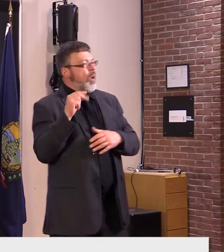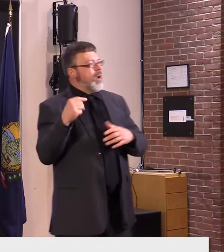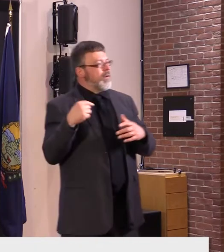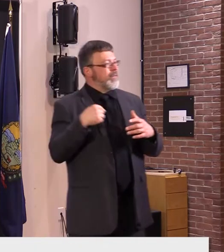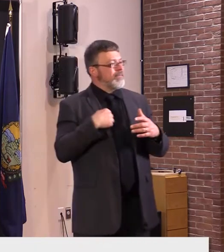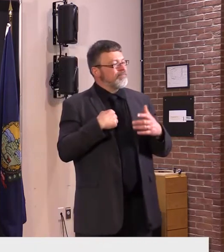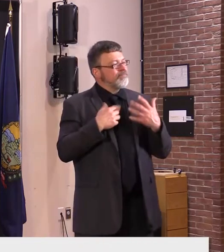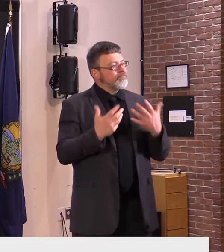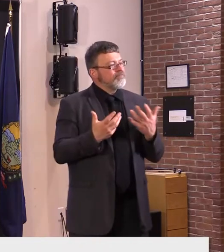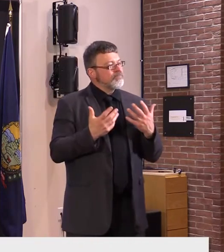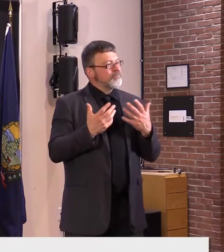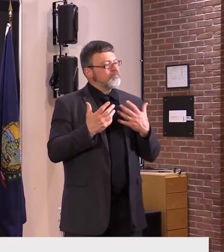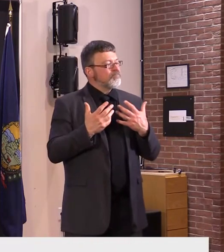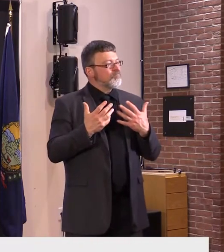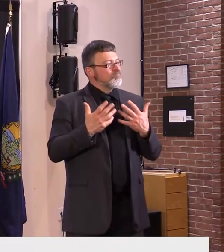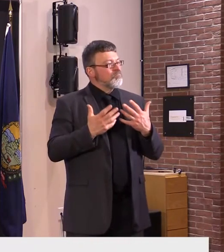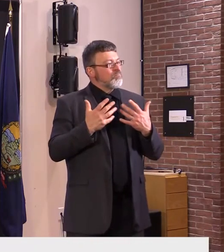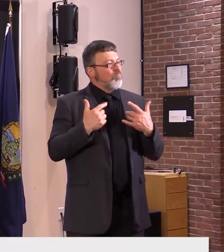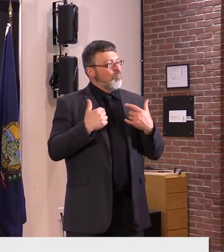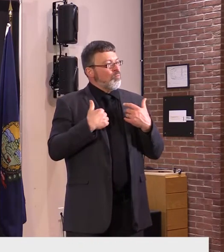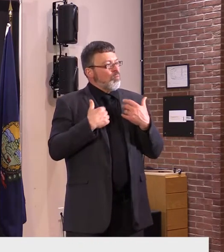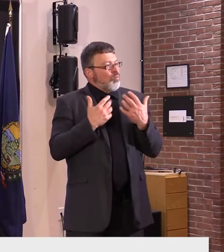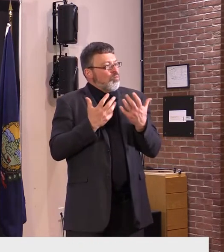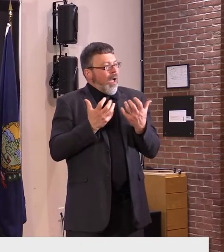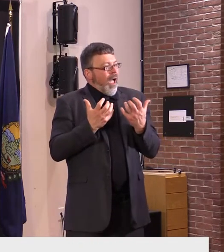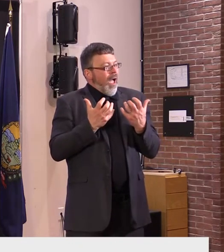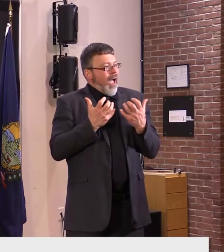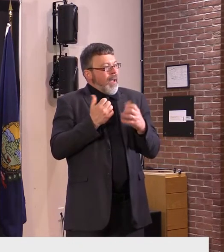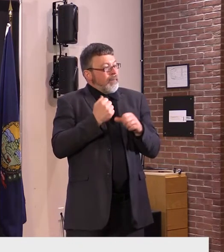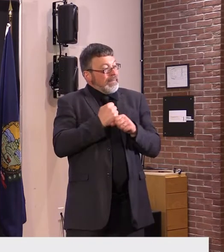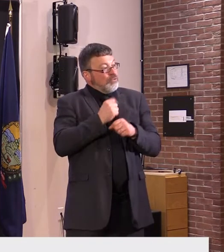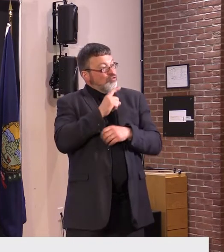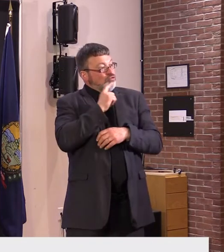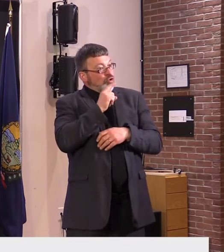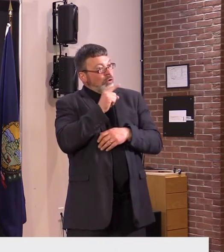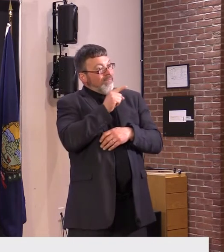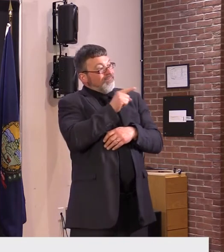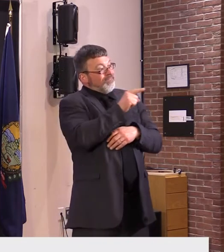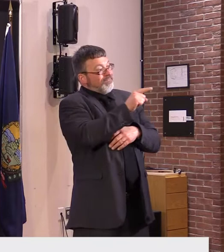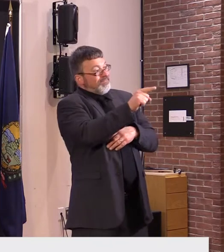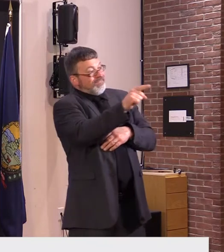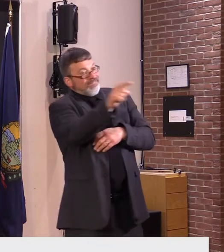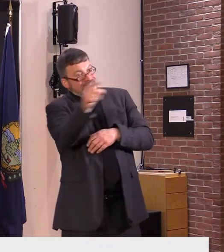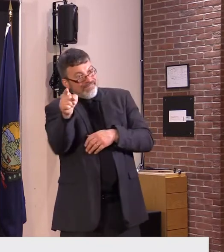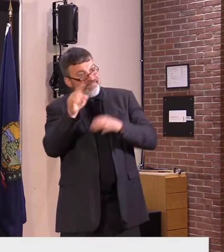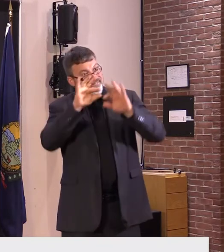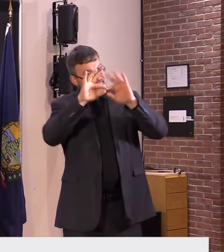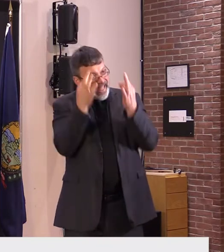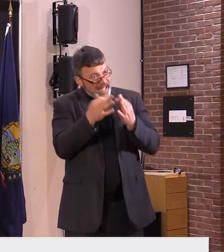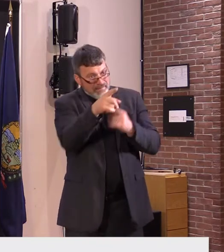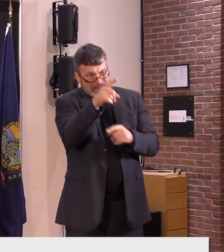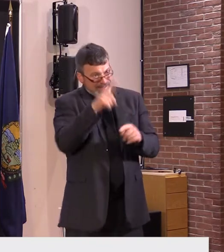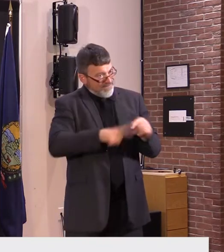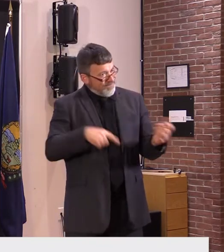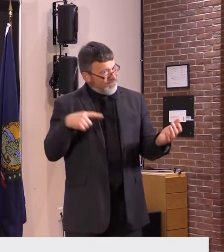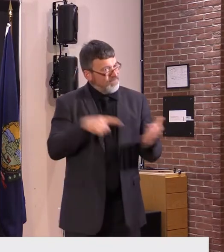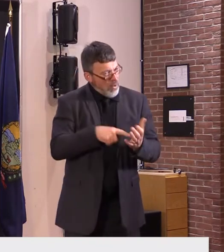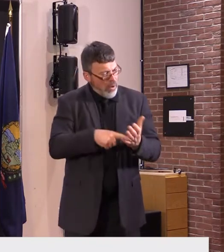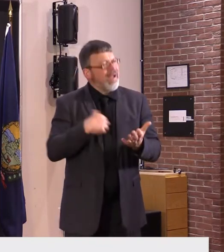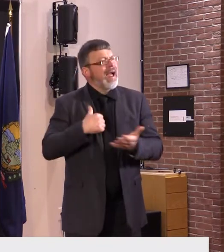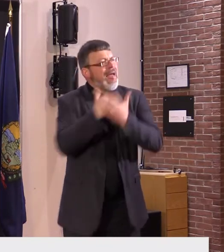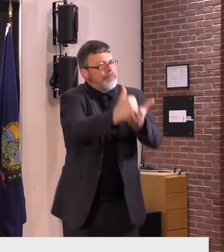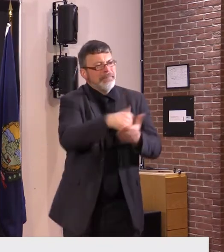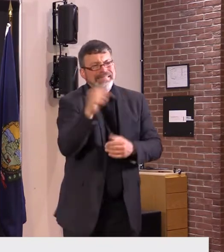I want to make sure that we are helping those families who can't afford to feed their kids. I believe it's important for